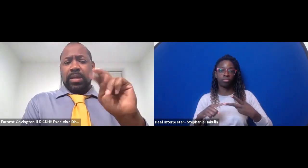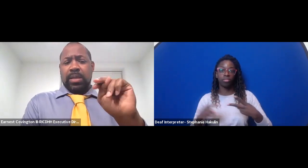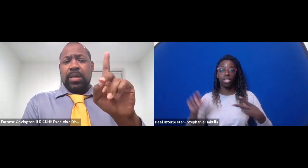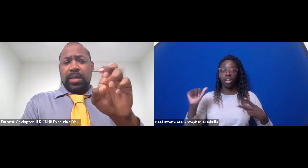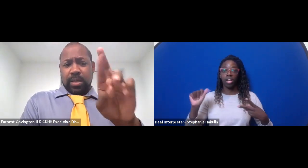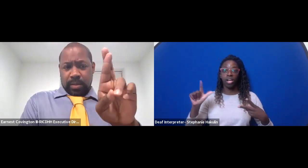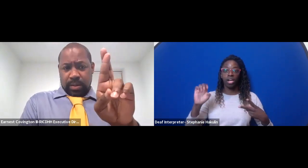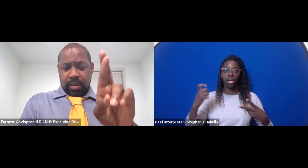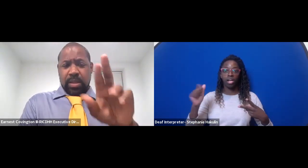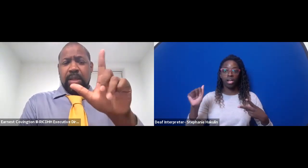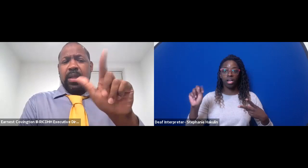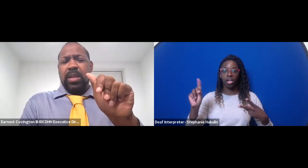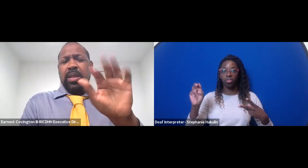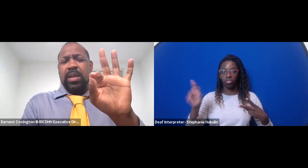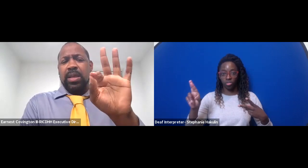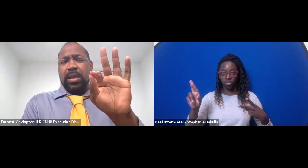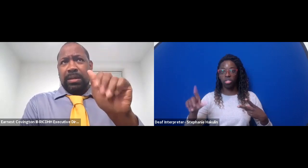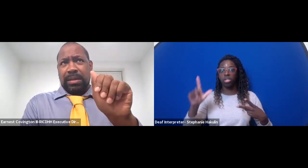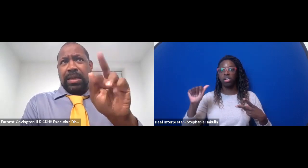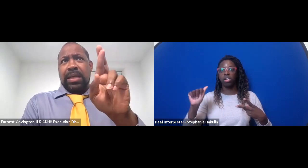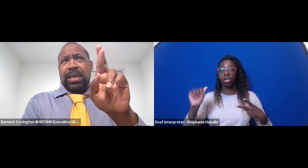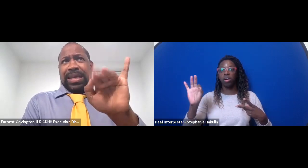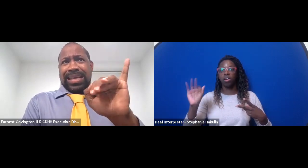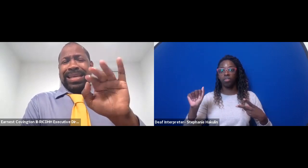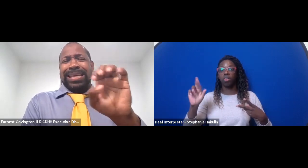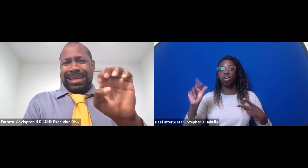The second one is Alexander LaFerrier.